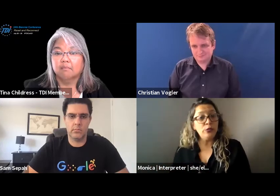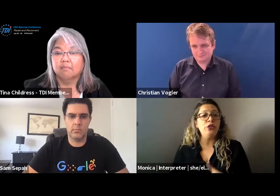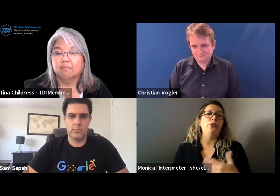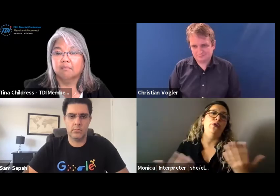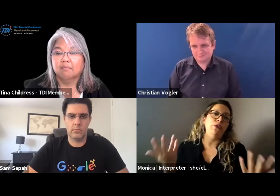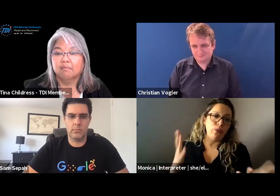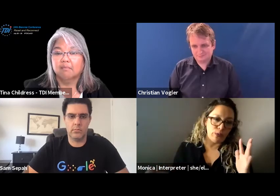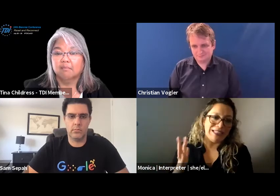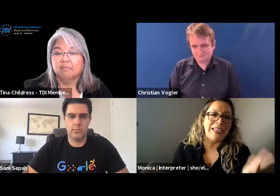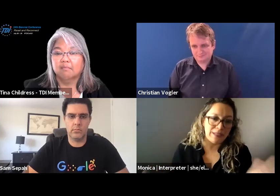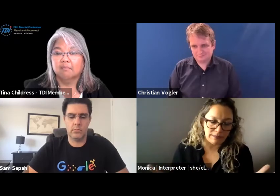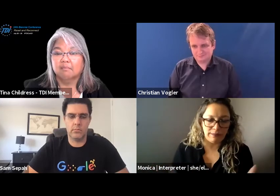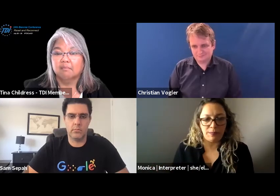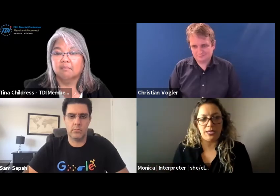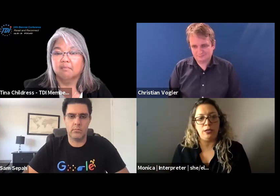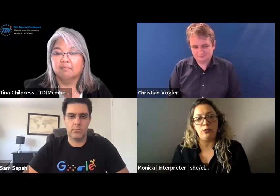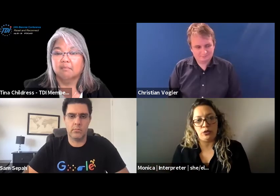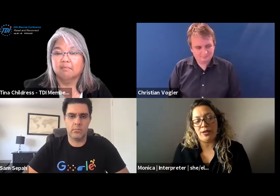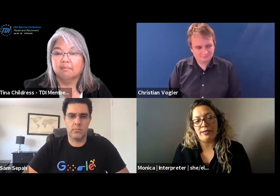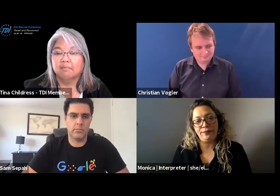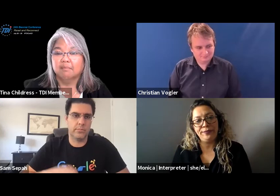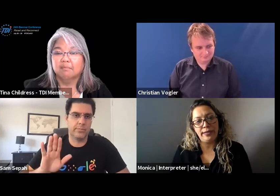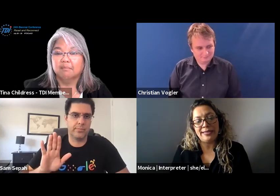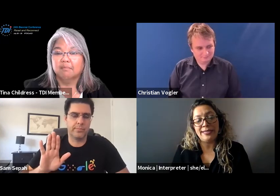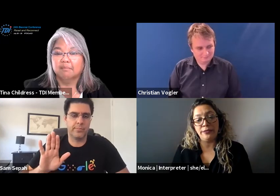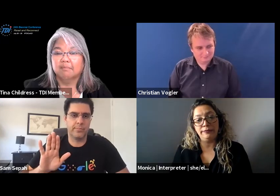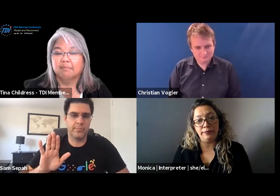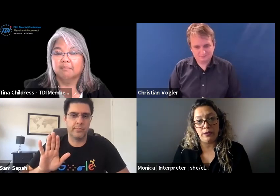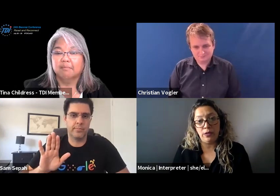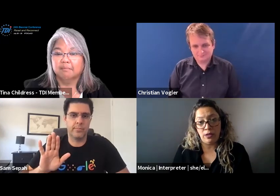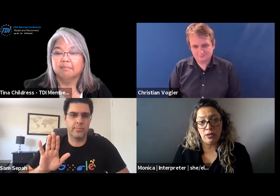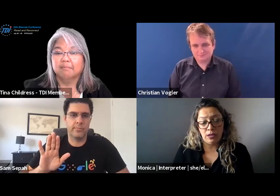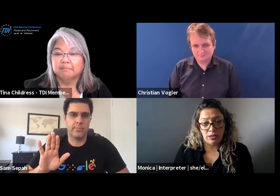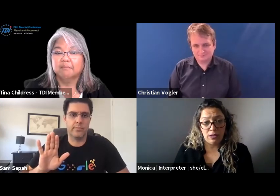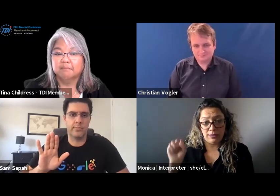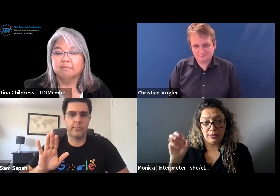about inclusion, or what we'd like to be inclusion, right? An ideal.